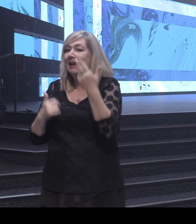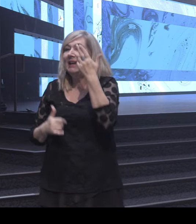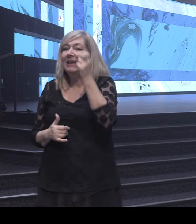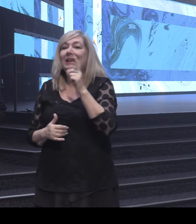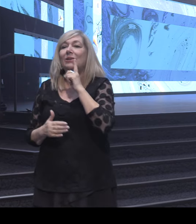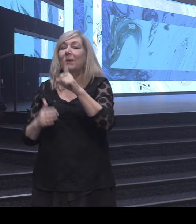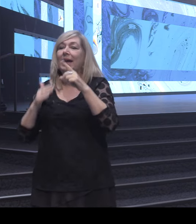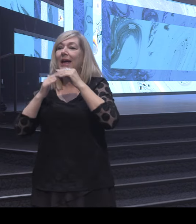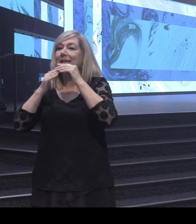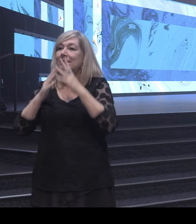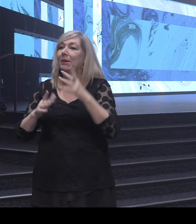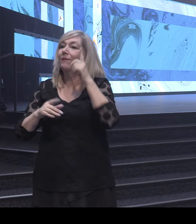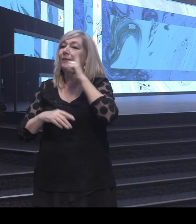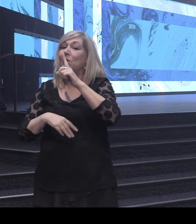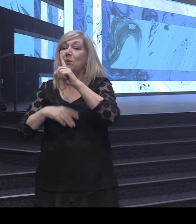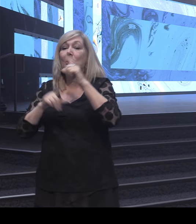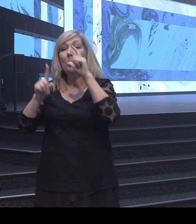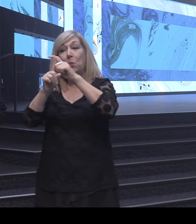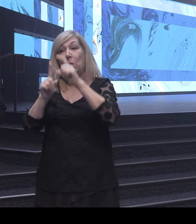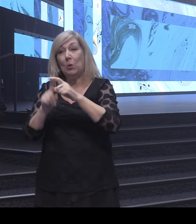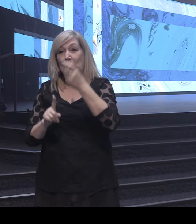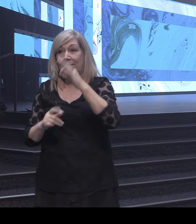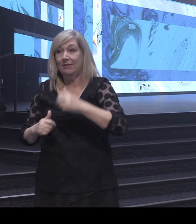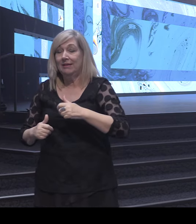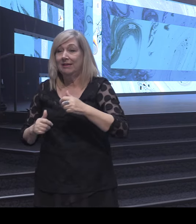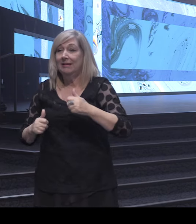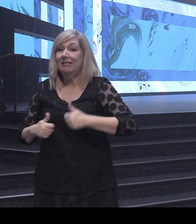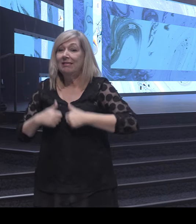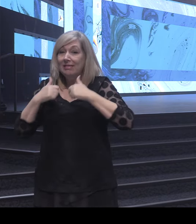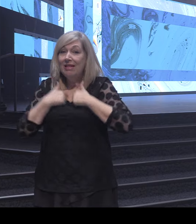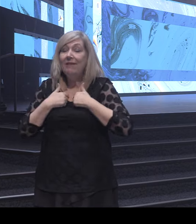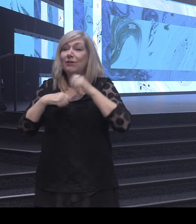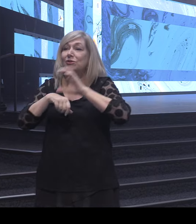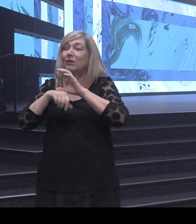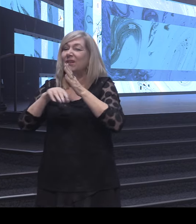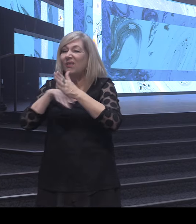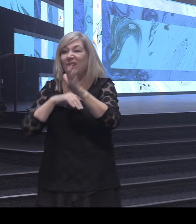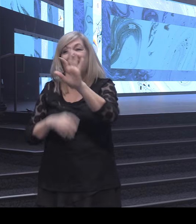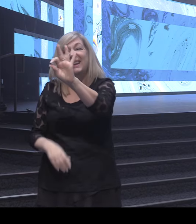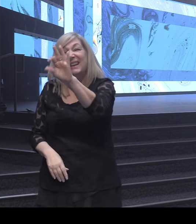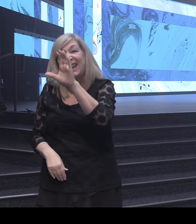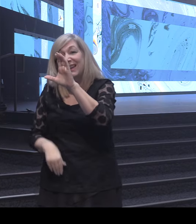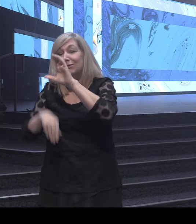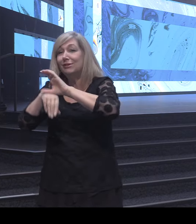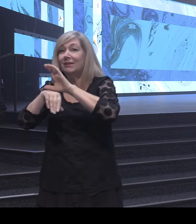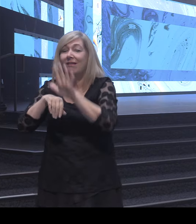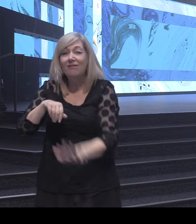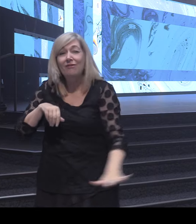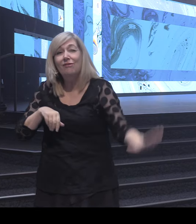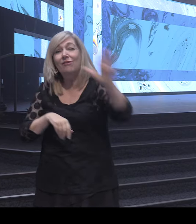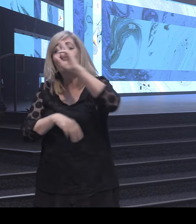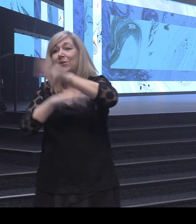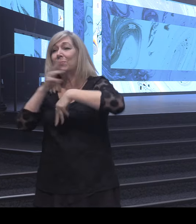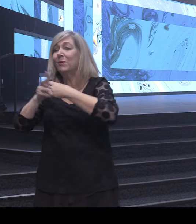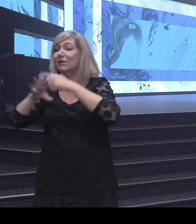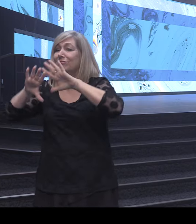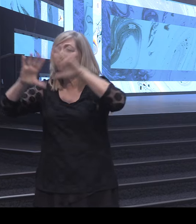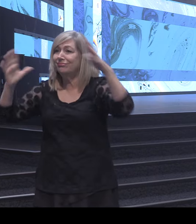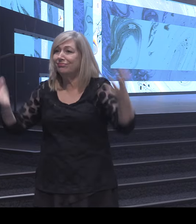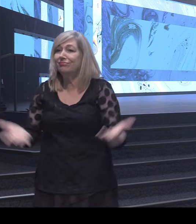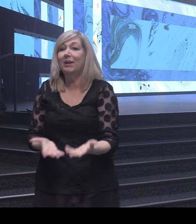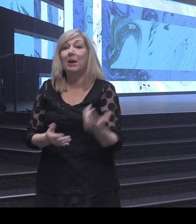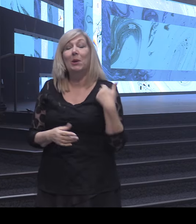for all the Word of Life churches, over 900 churches around the world. This is the guy we call when